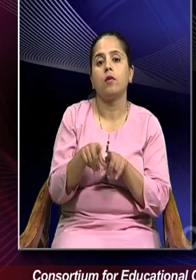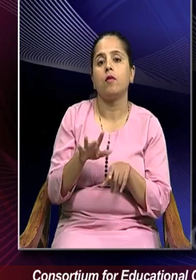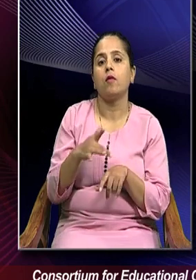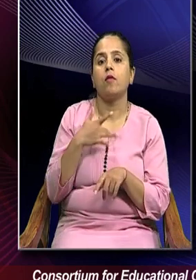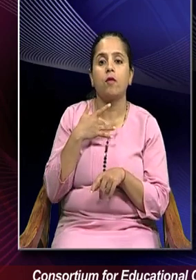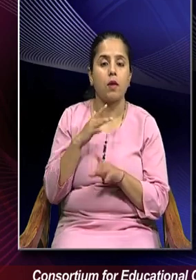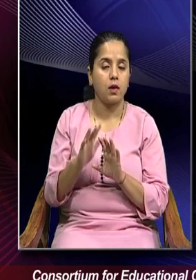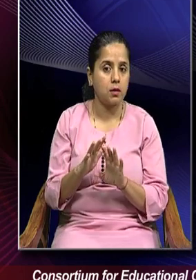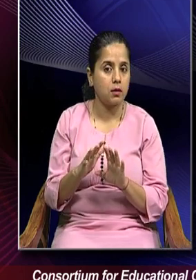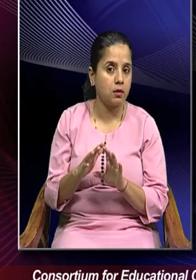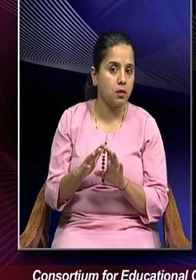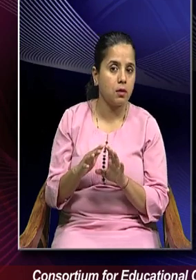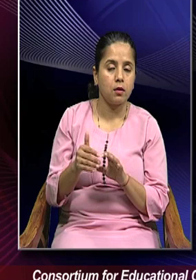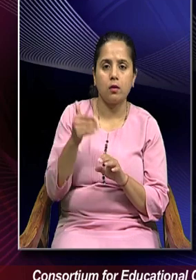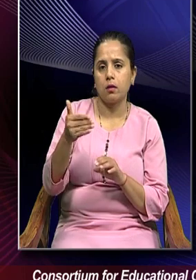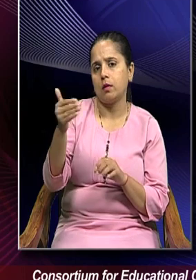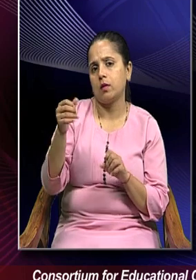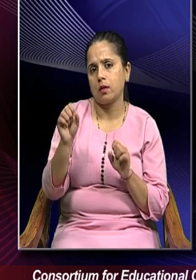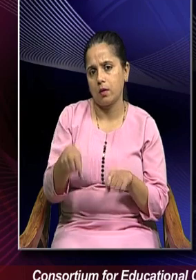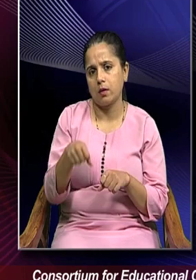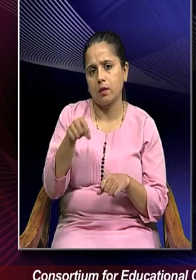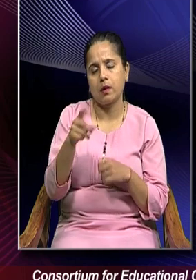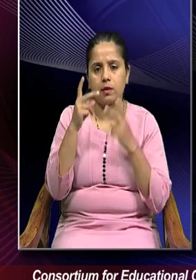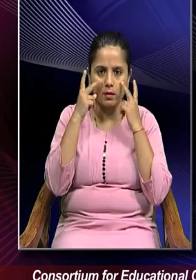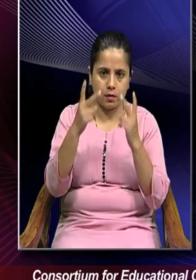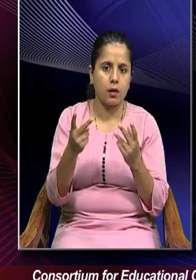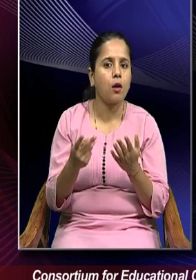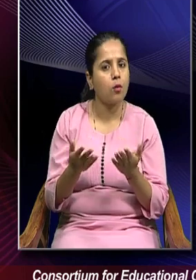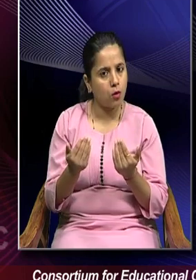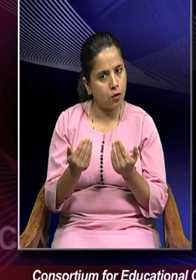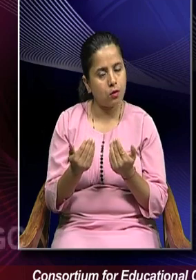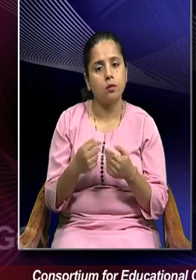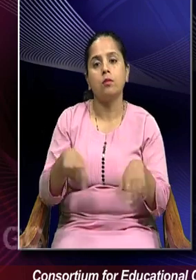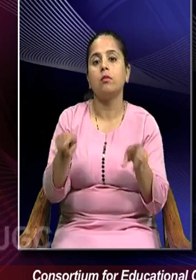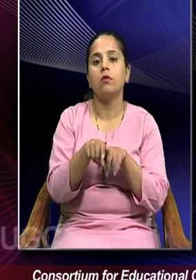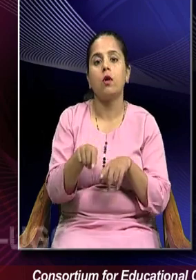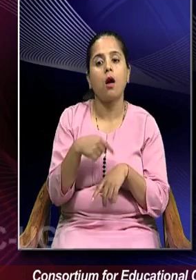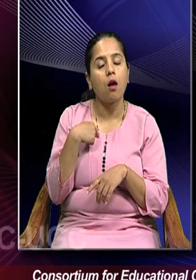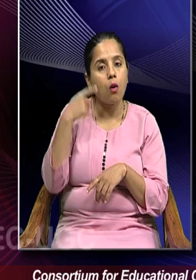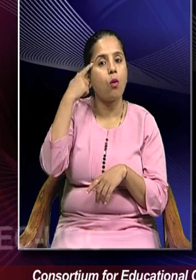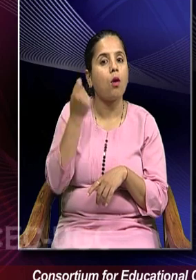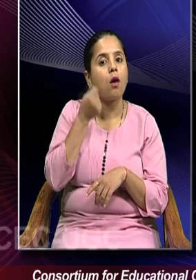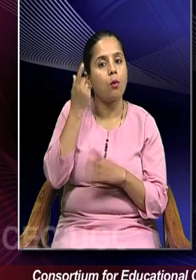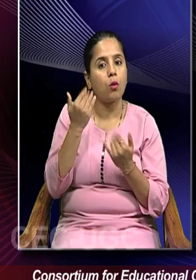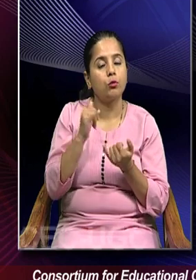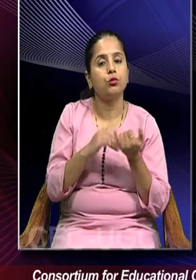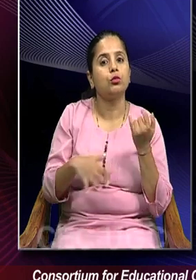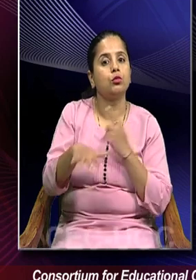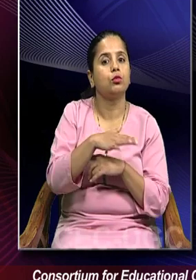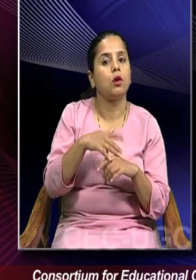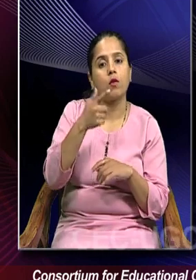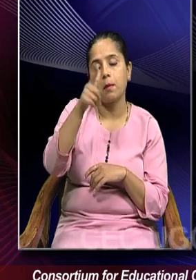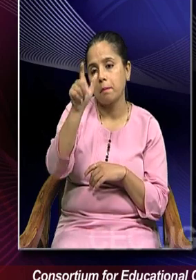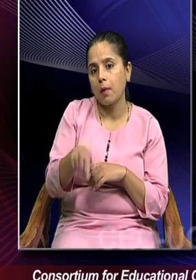way can be in a way seen, or can be in a way realized in the society, that how one has